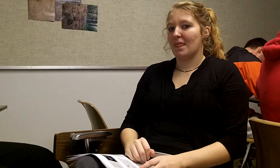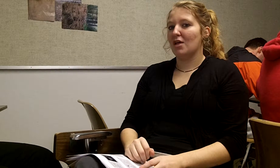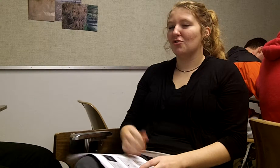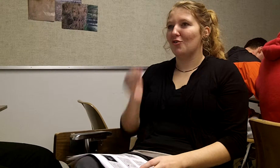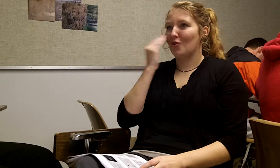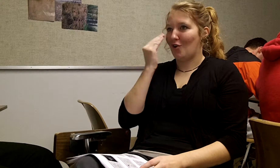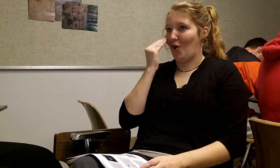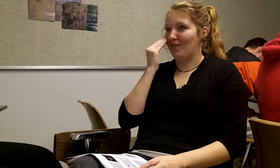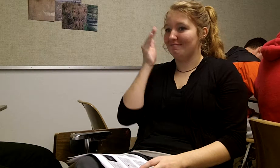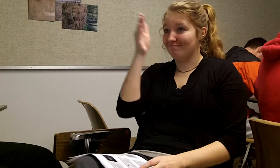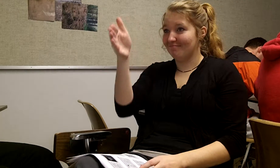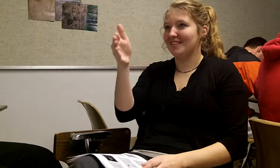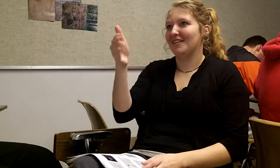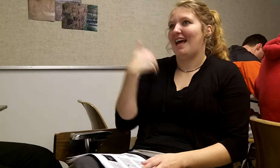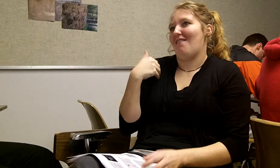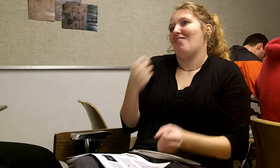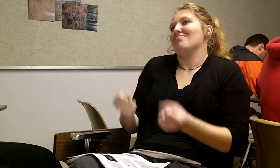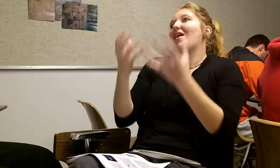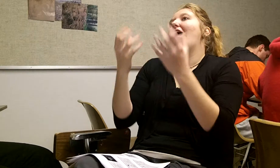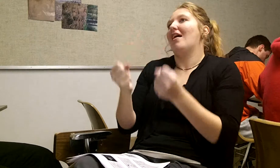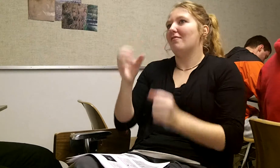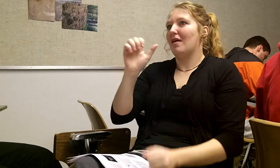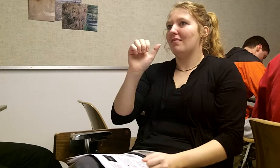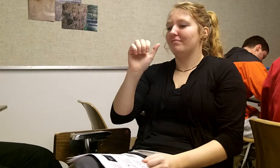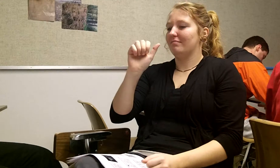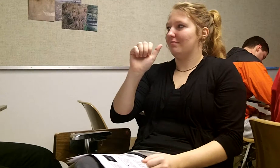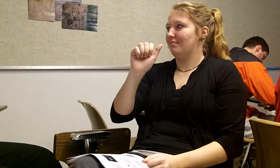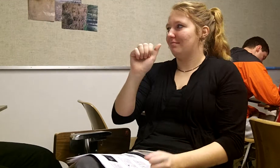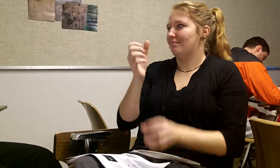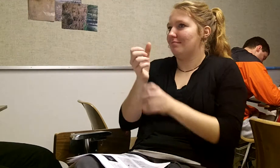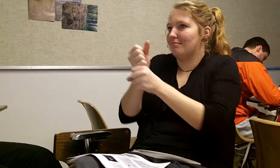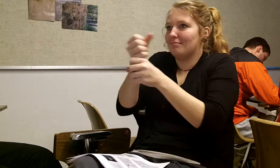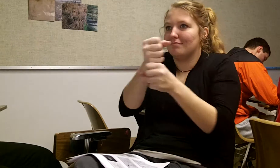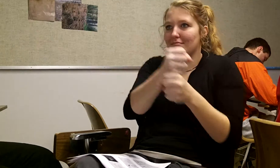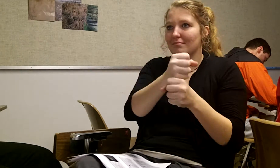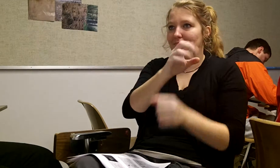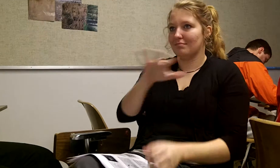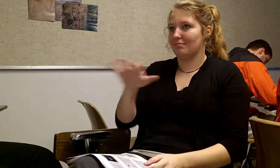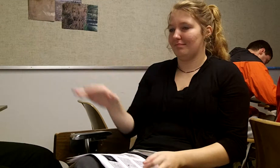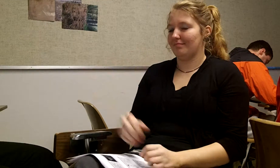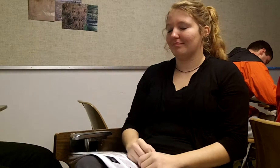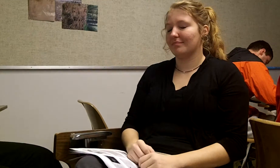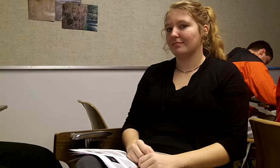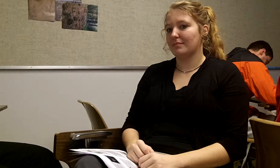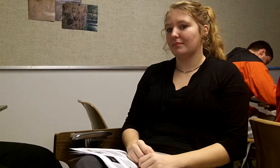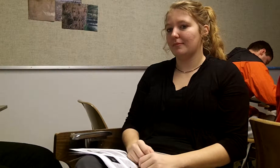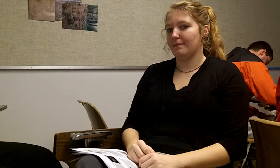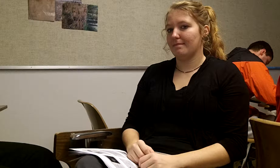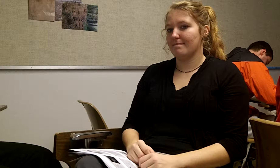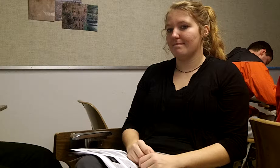abbreviations. Sad to say. This is actually showing actin filaments in a migrating cell,